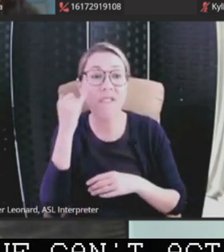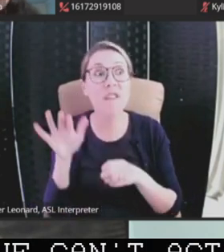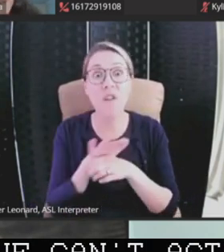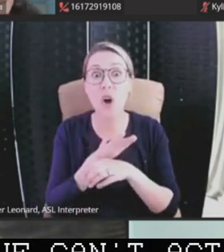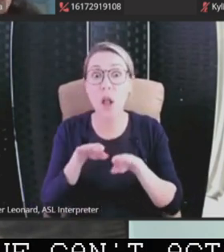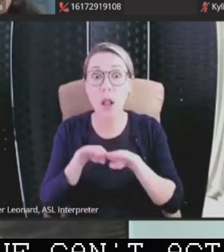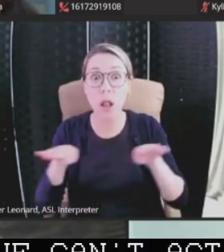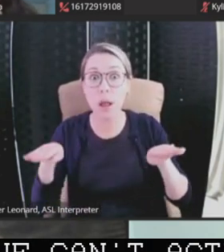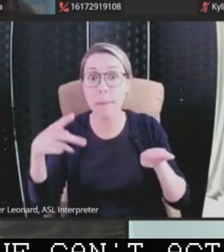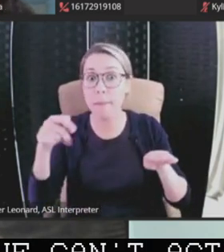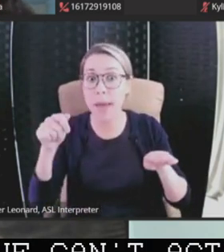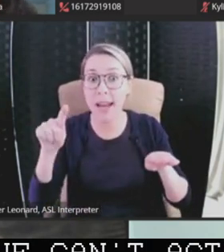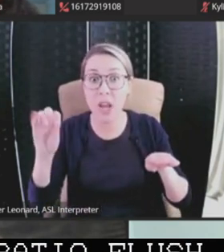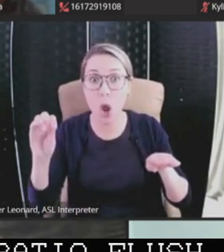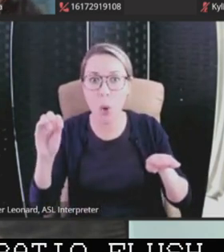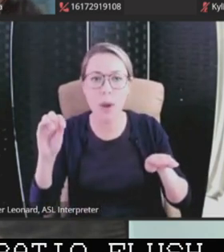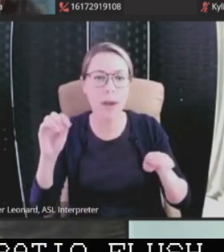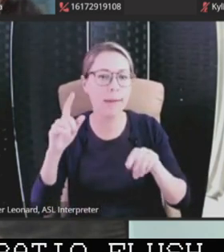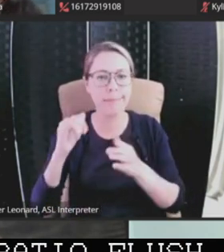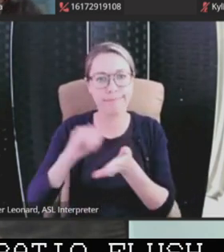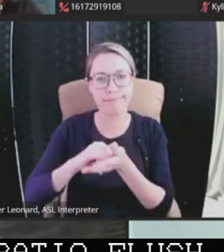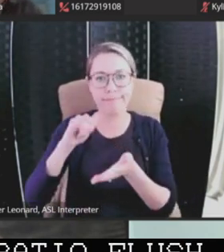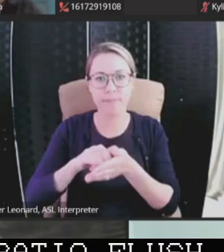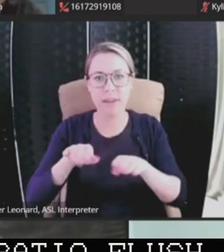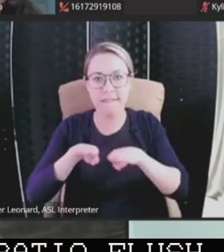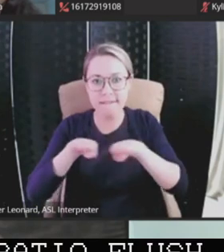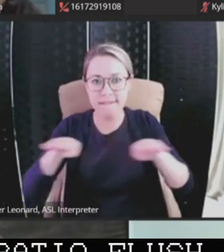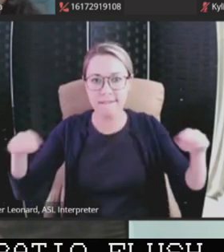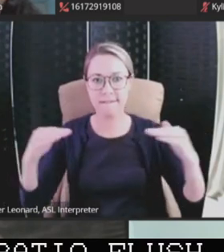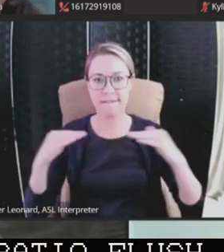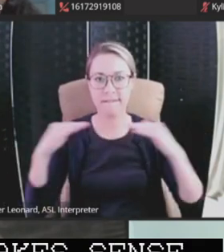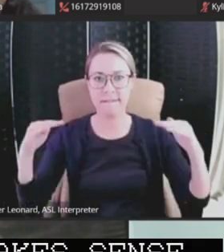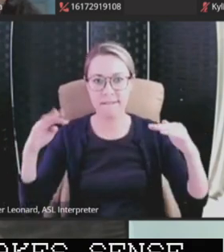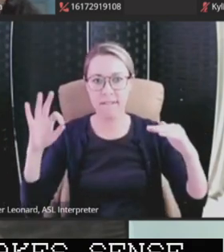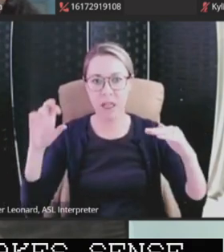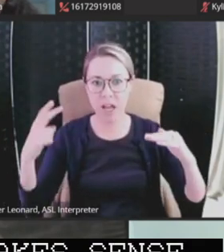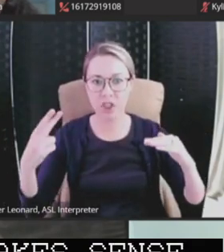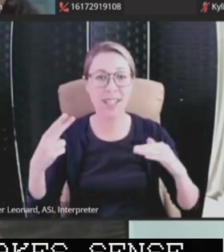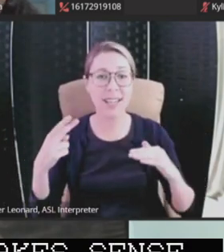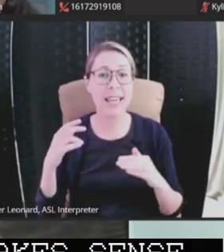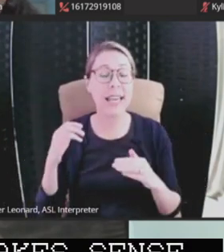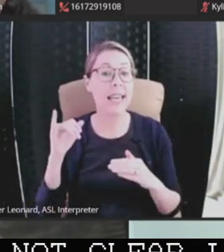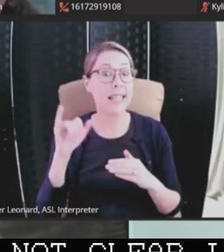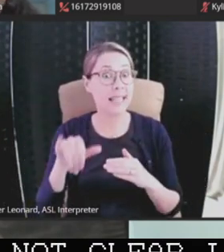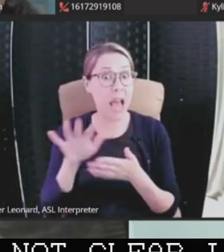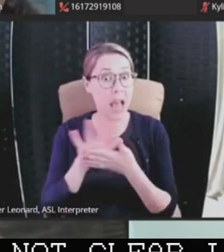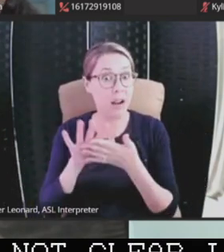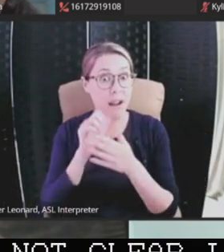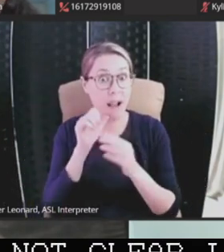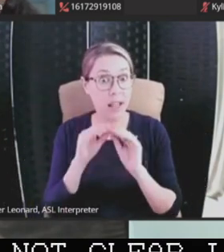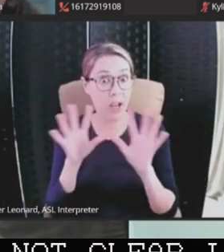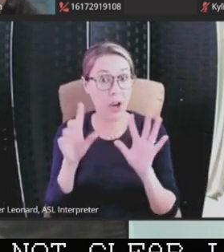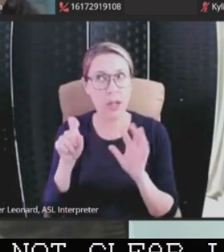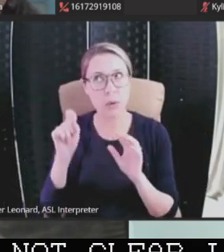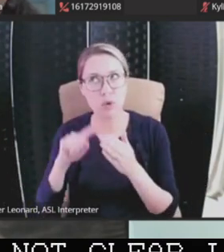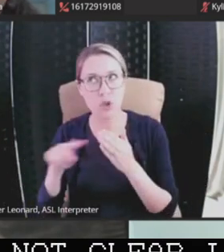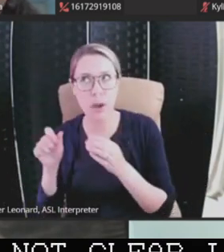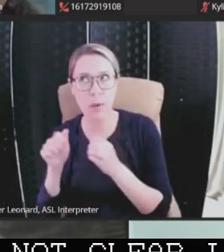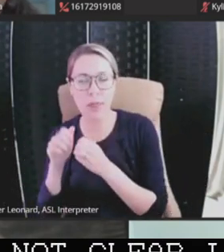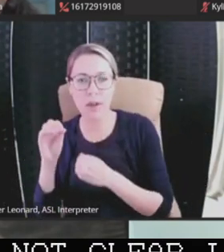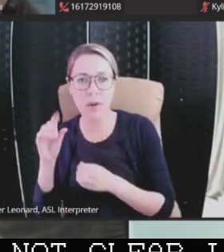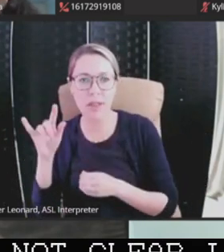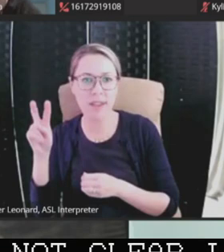makes sense. That's what I was going for, but if that's not clear, then I either need to check with Olivia or make some edits based on y'all's feedback.